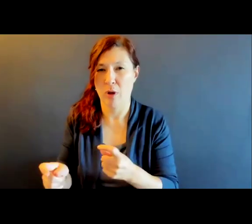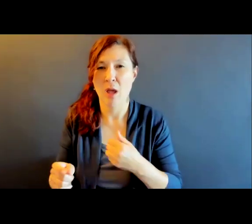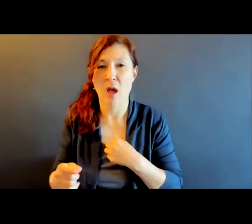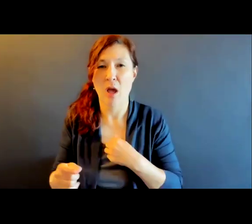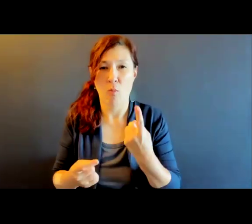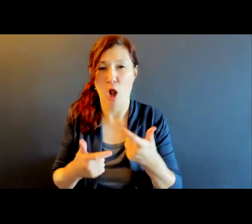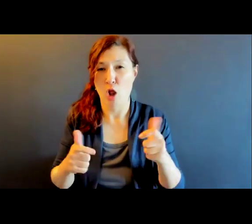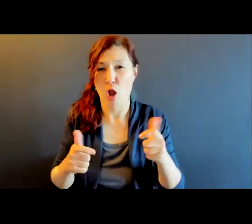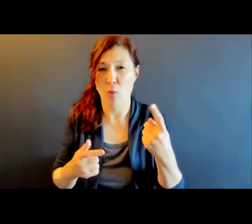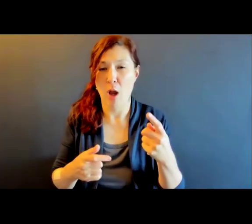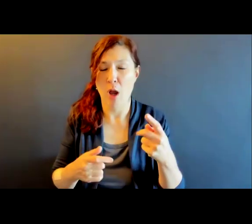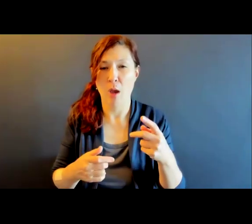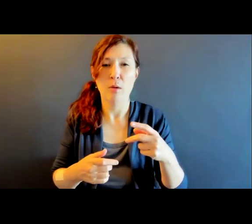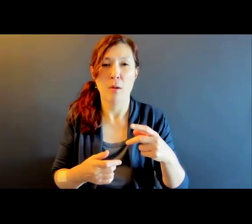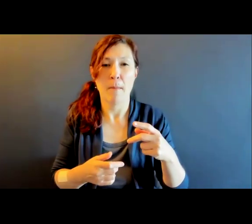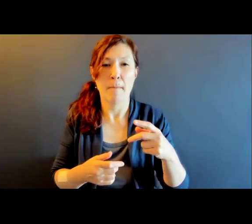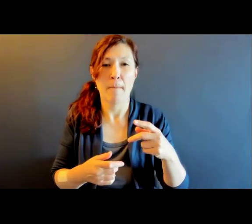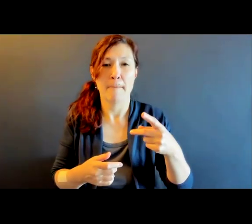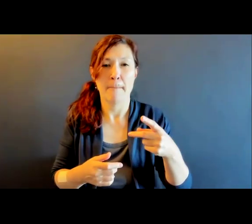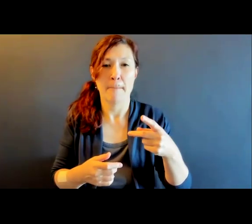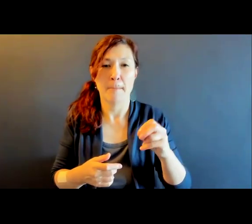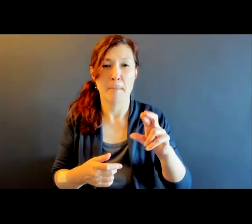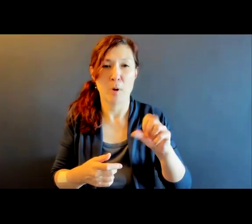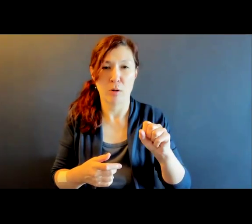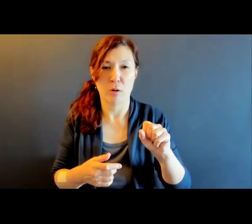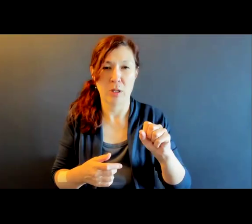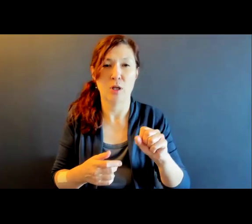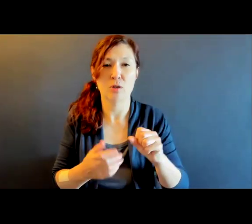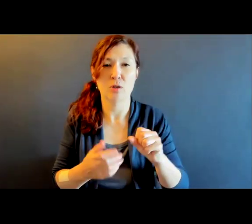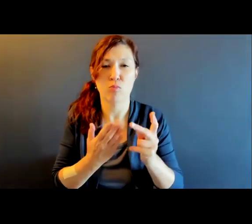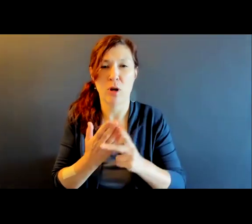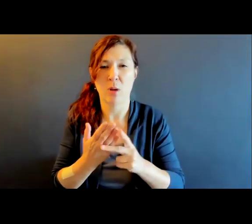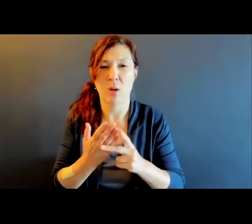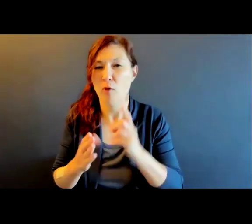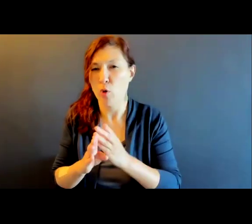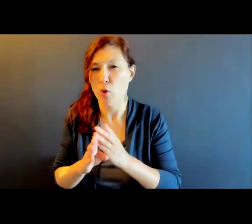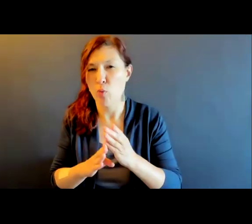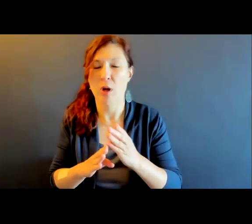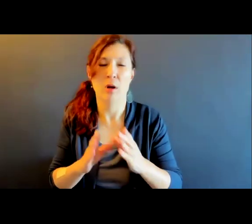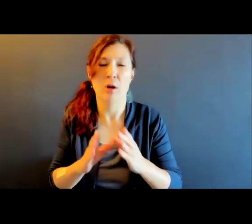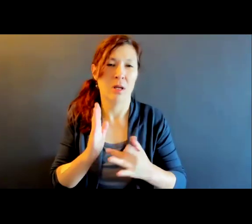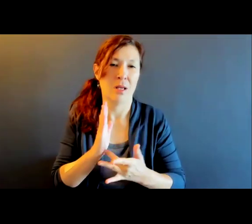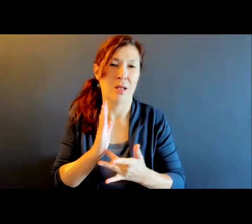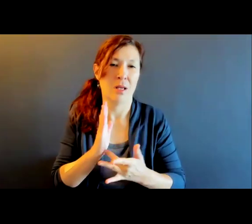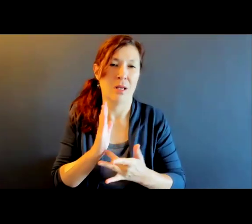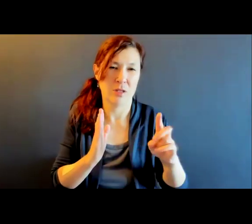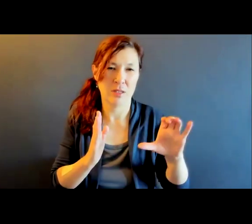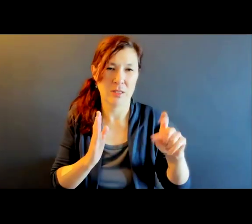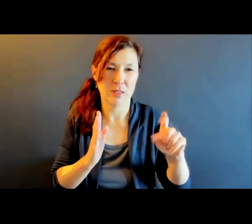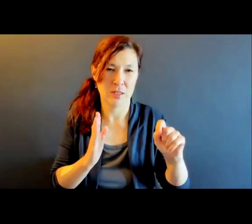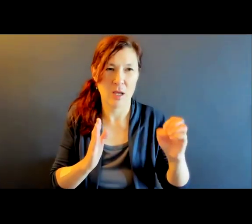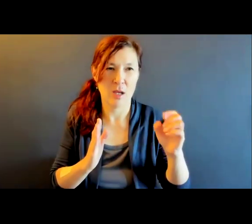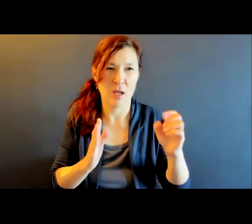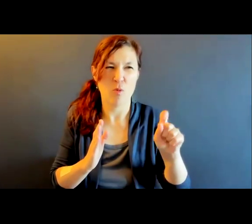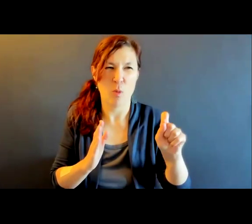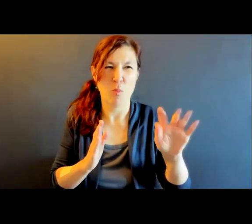Program Strengthening Career and Tech Education Secondary Allocation Grant for over $1.4 million. This